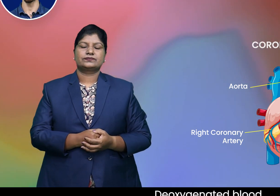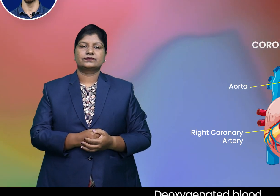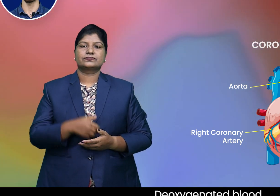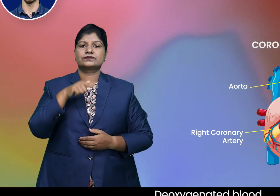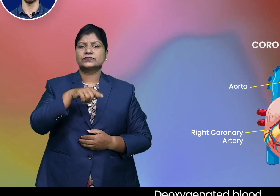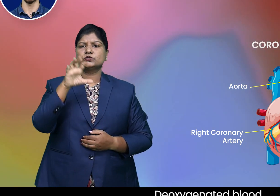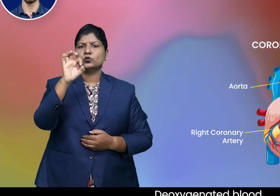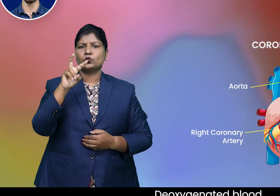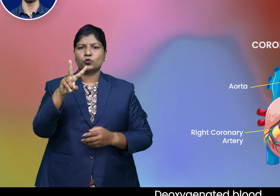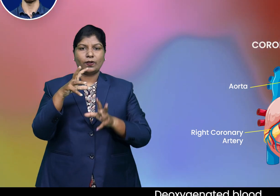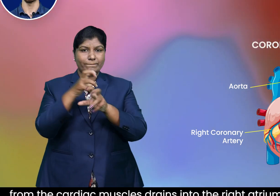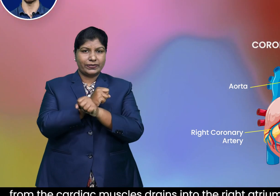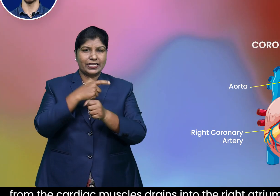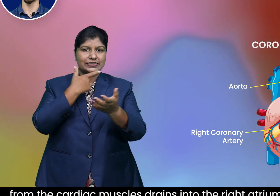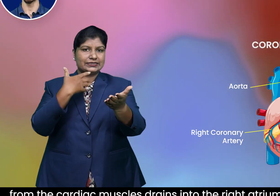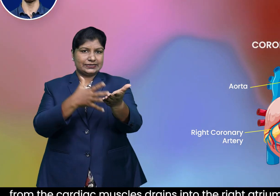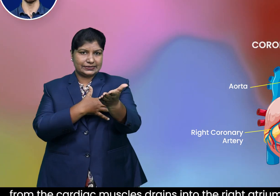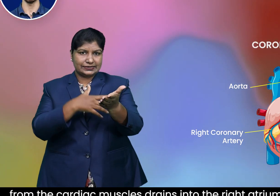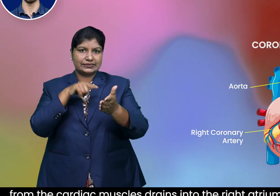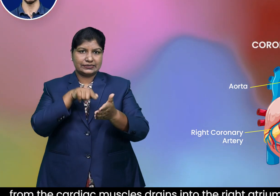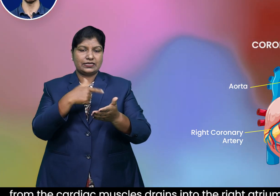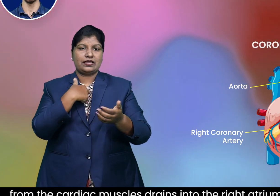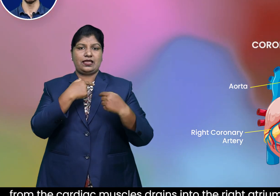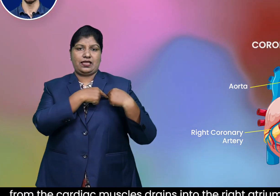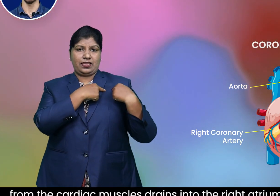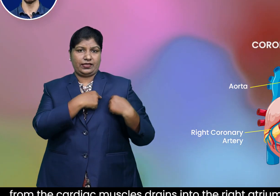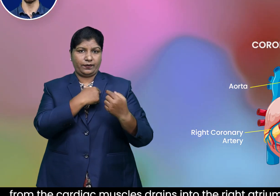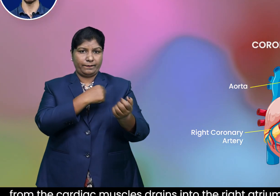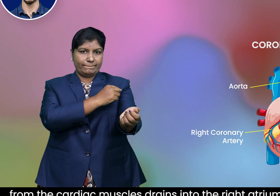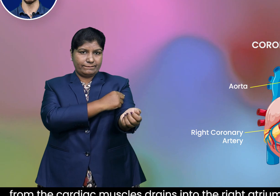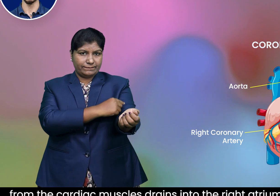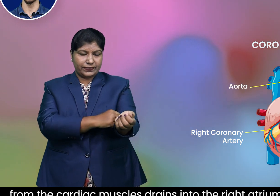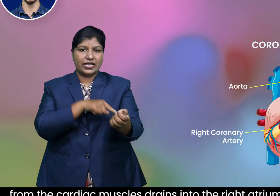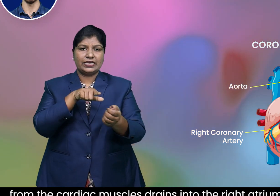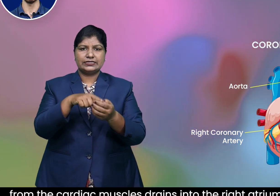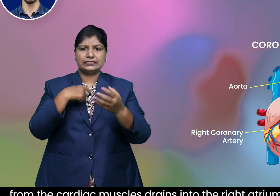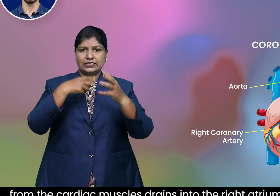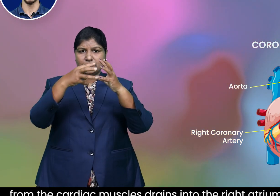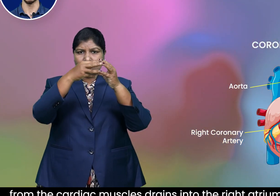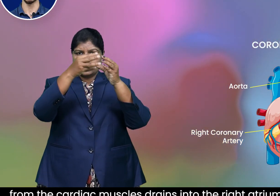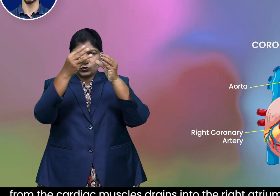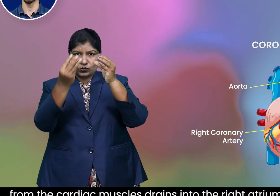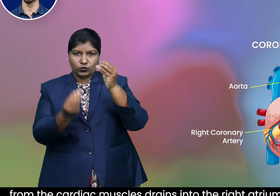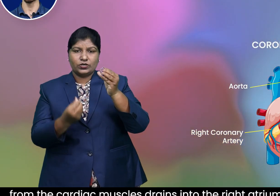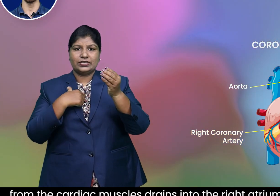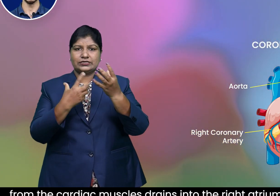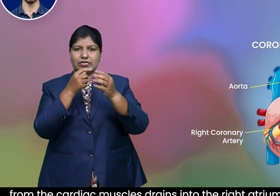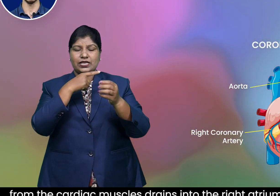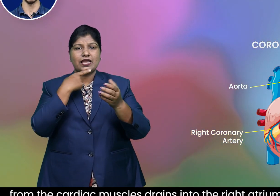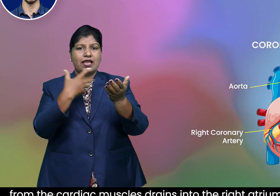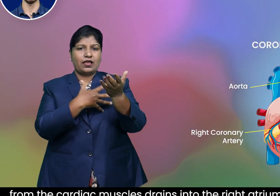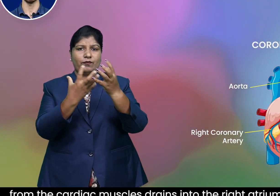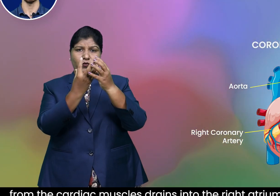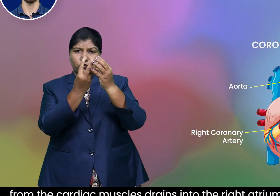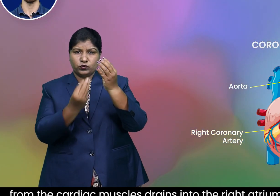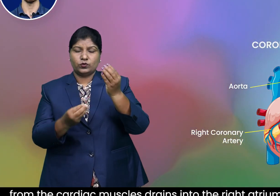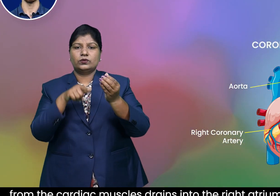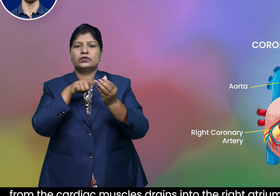Deoxygenated blood from the cardiac muscle drains into the right atrium by the coronary